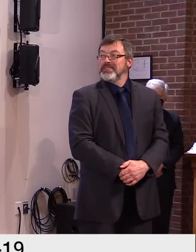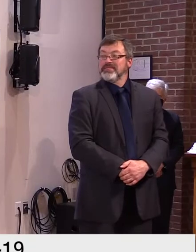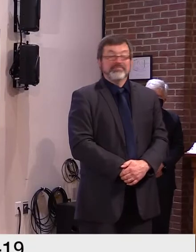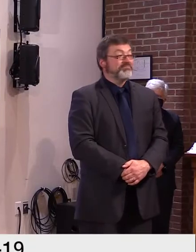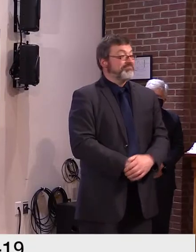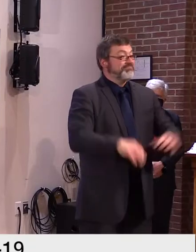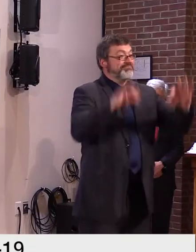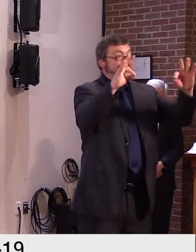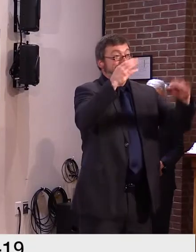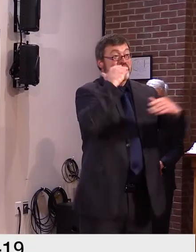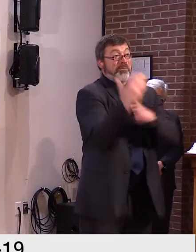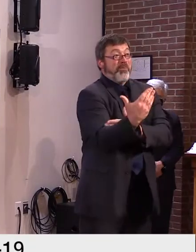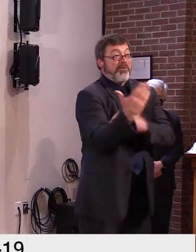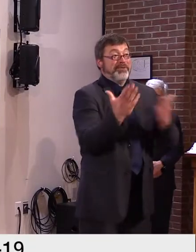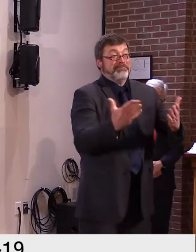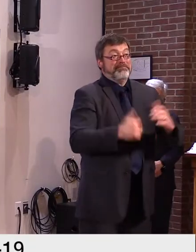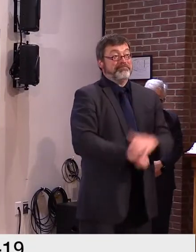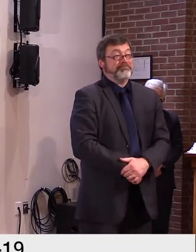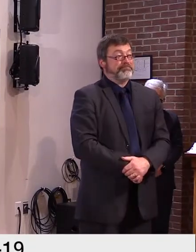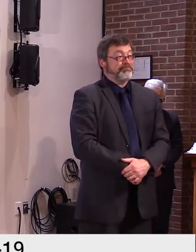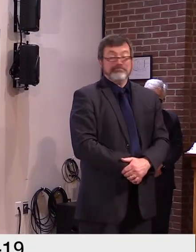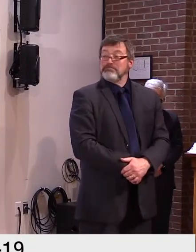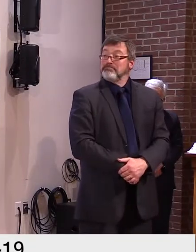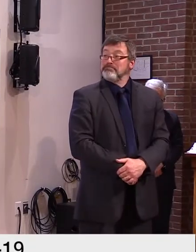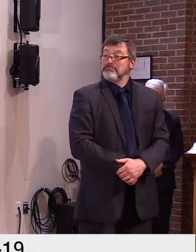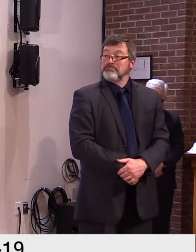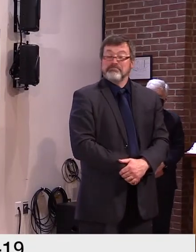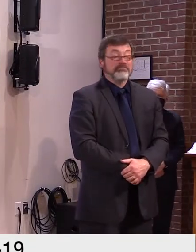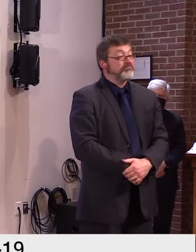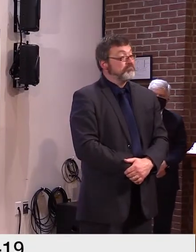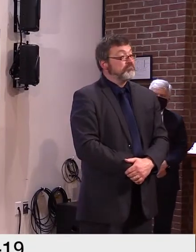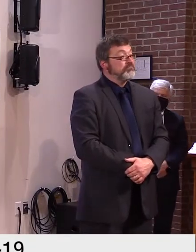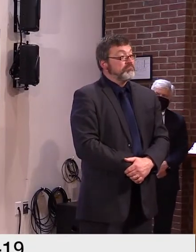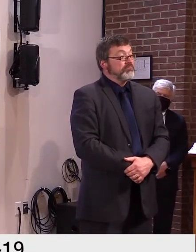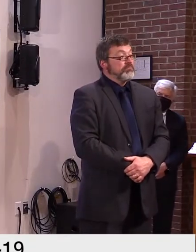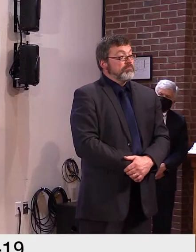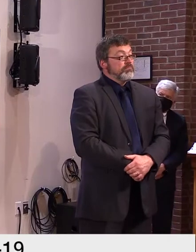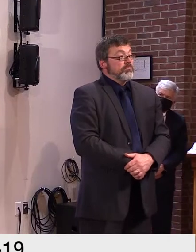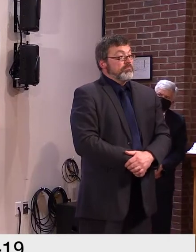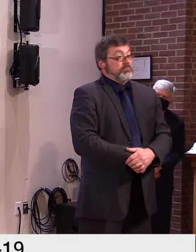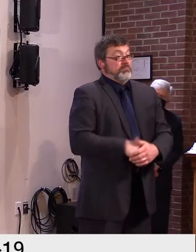Good morning. As of last evening, we stand at